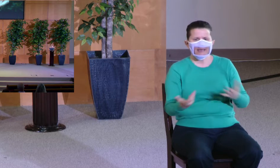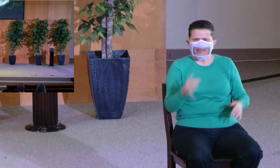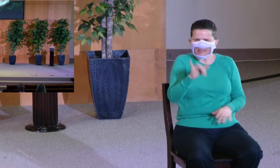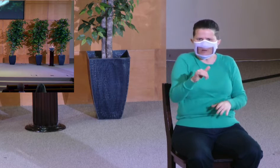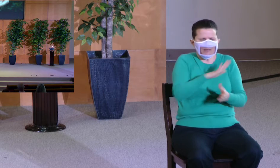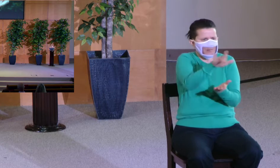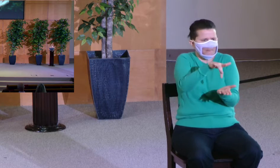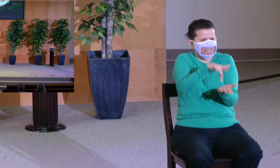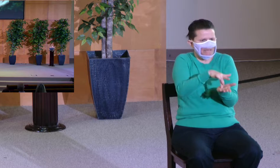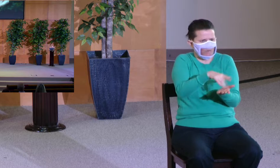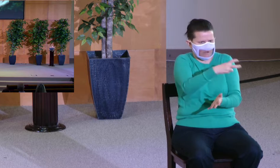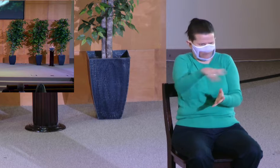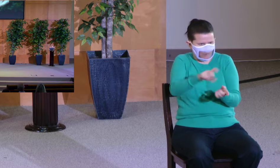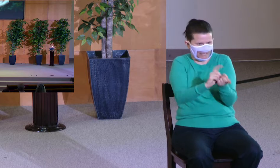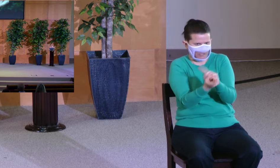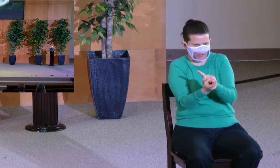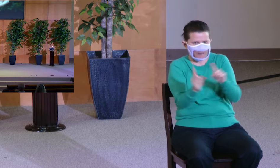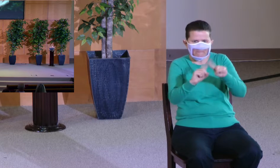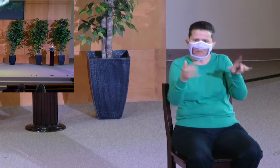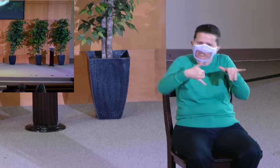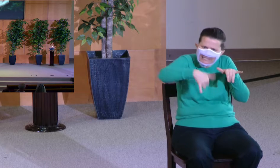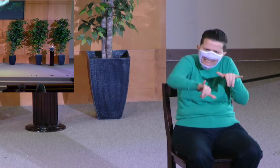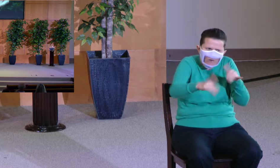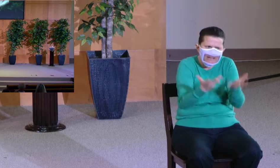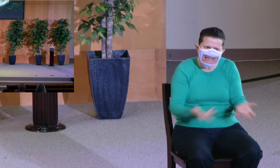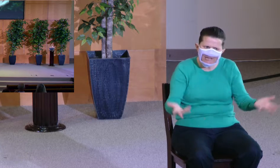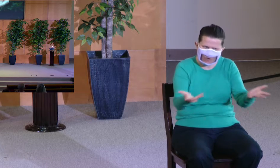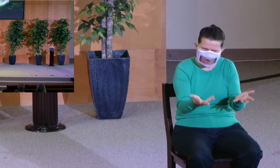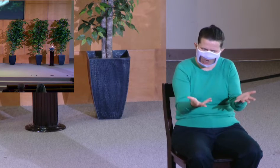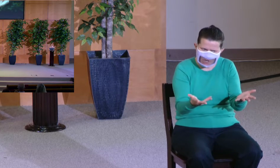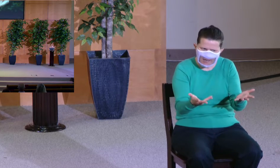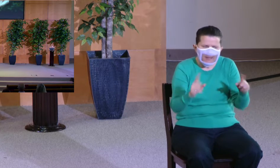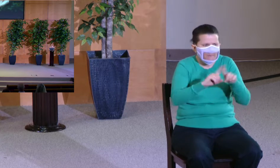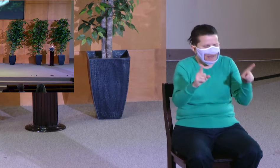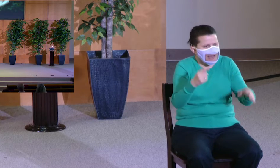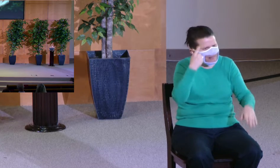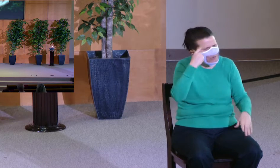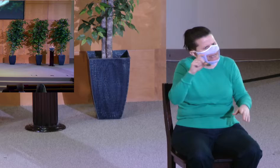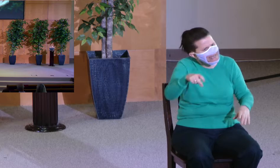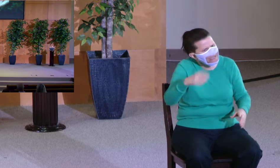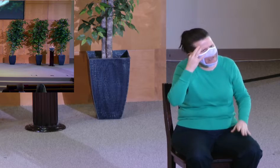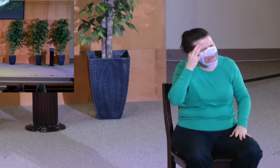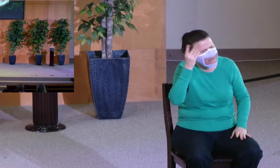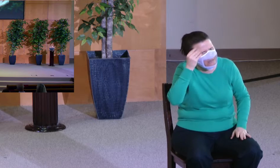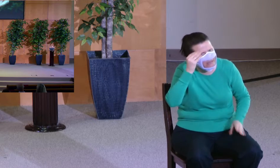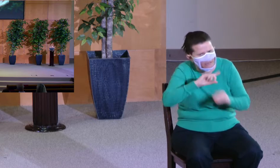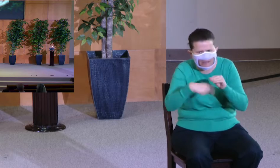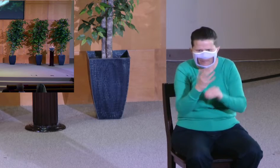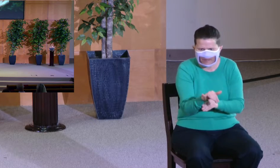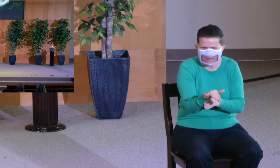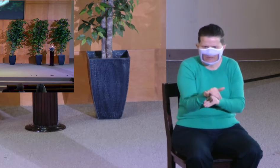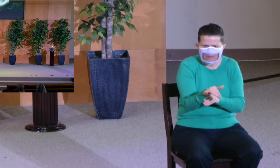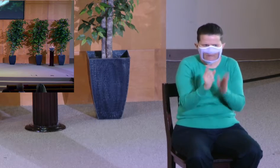but we are still here. And I think that's something that we should all take in for a moment, because I know we have all had that moment where